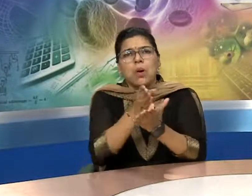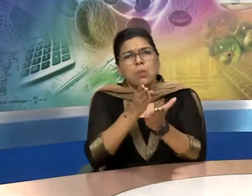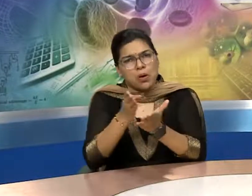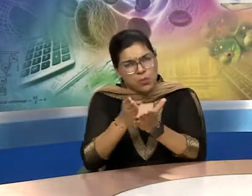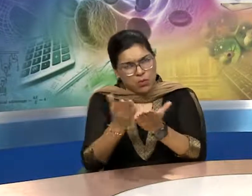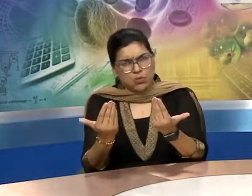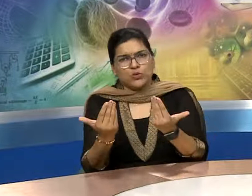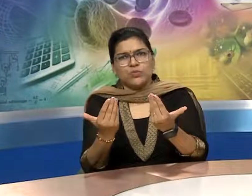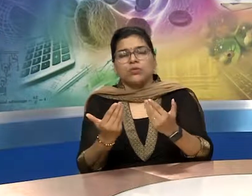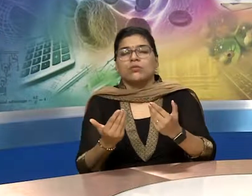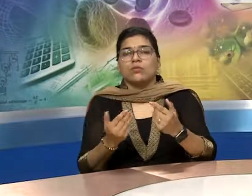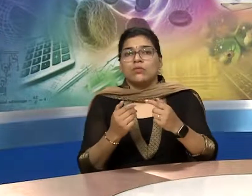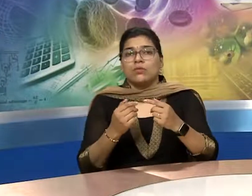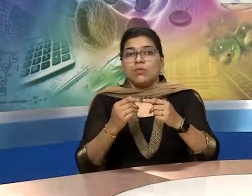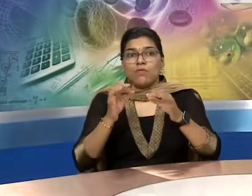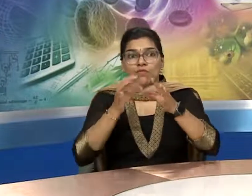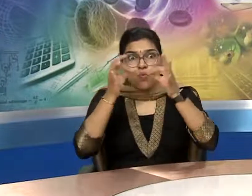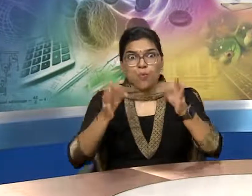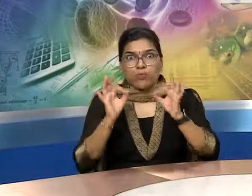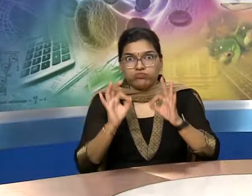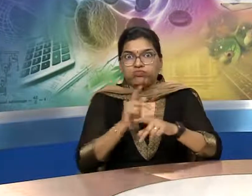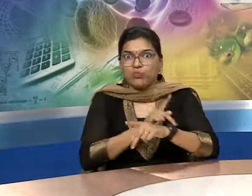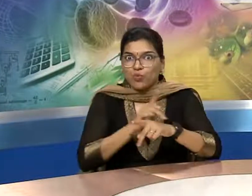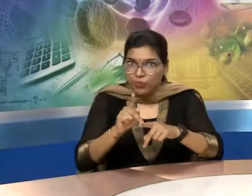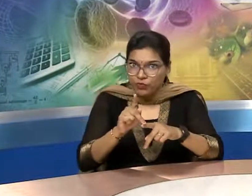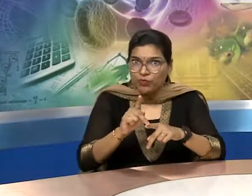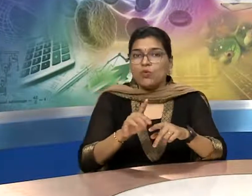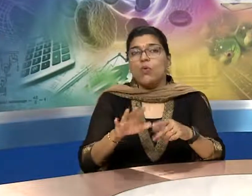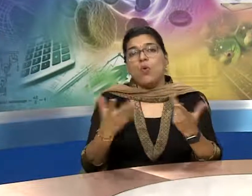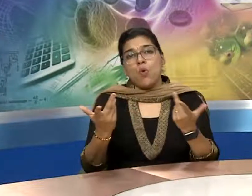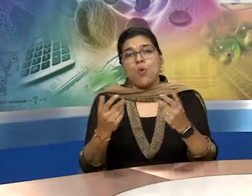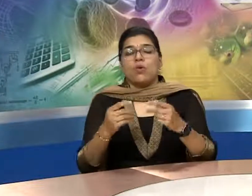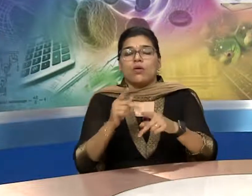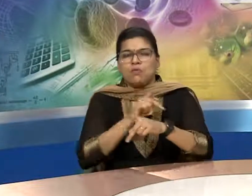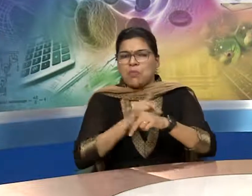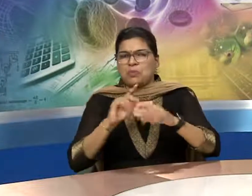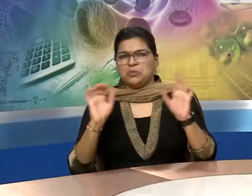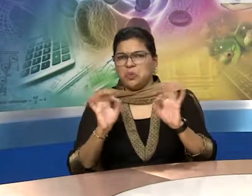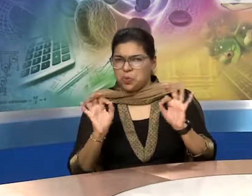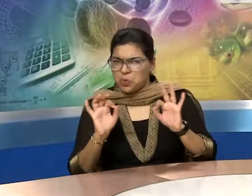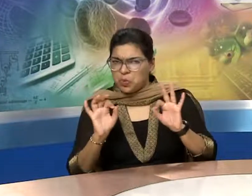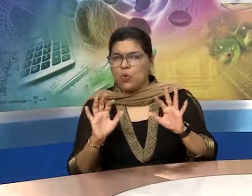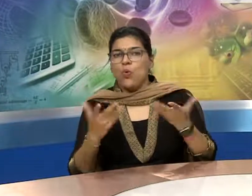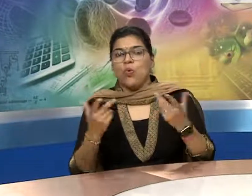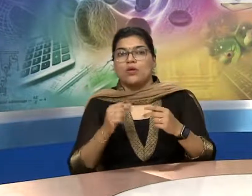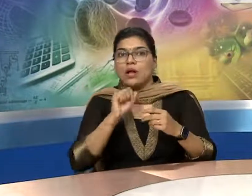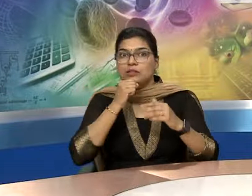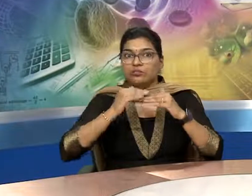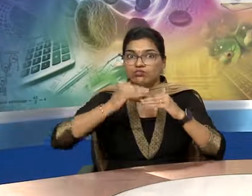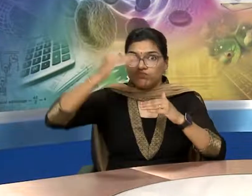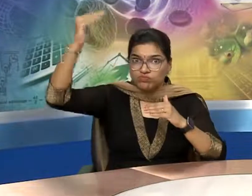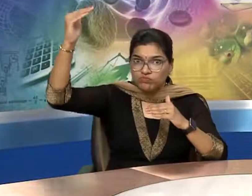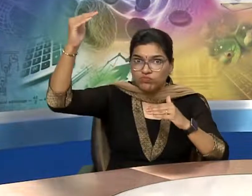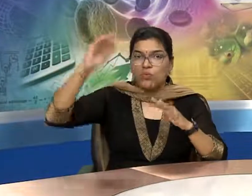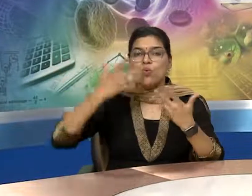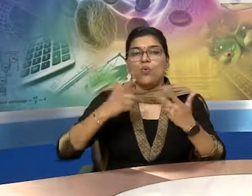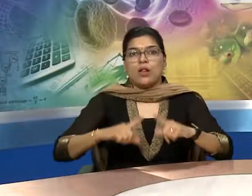it promotes and supports all types of education, whether it is formal education, whether it is non-formal